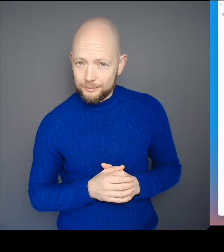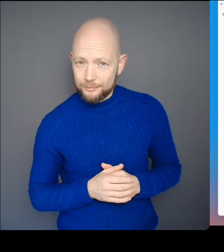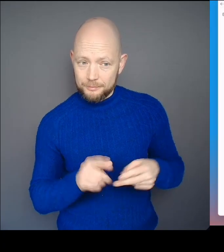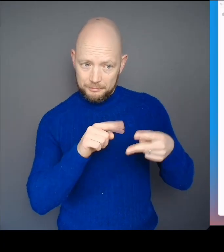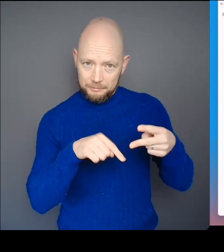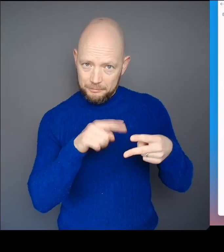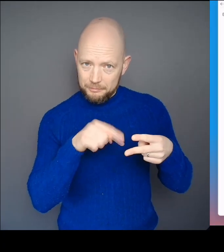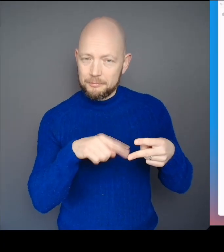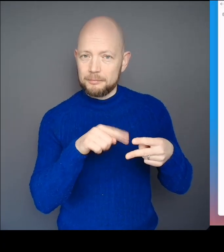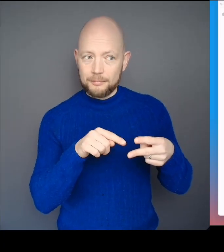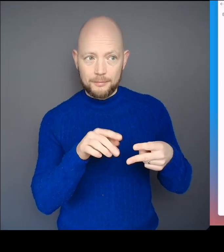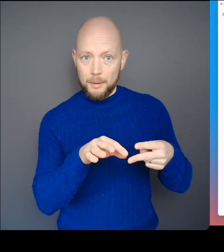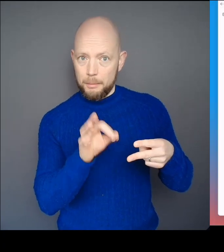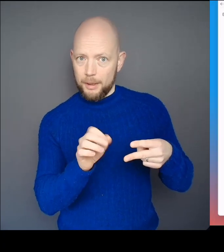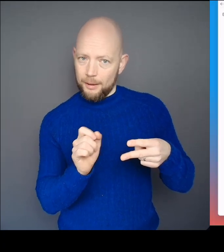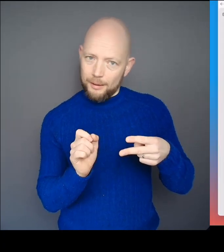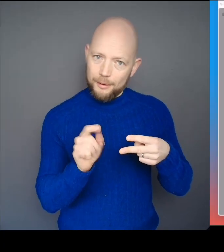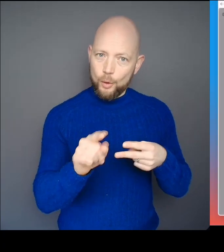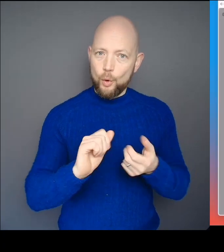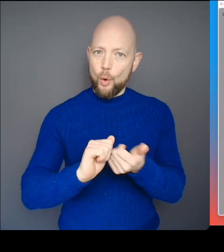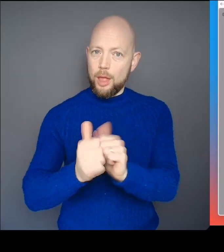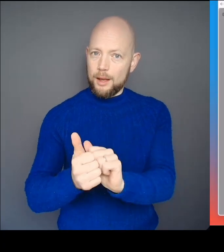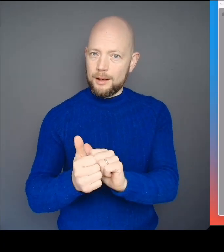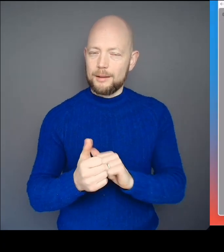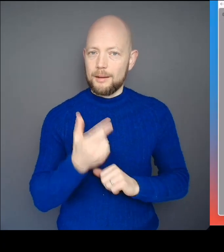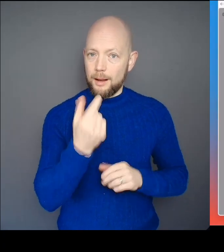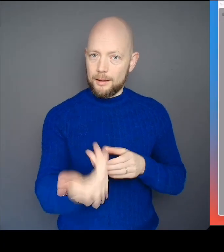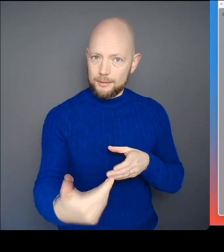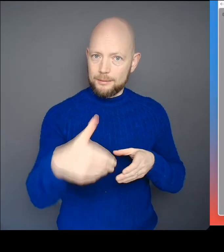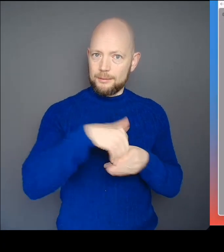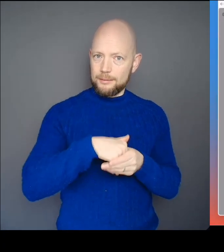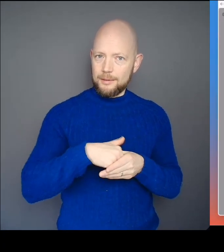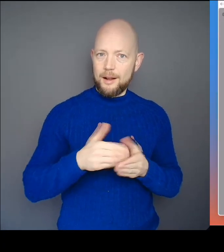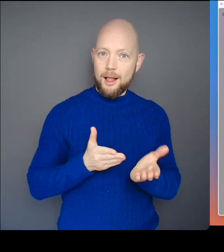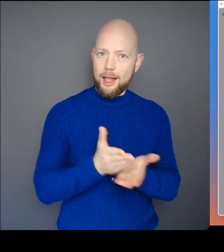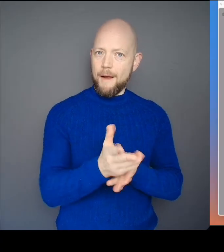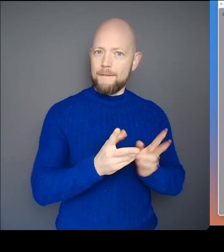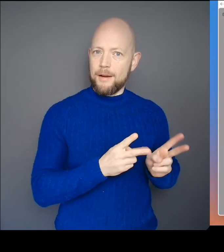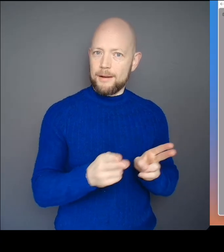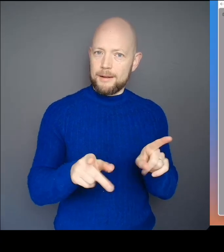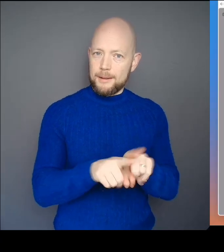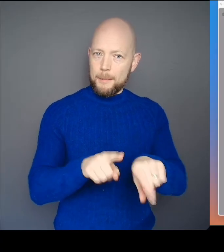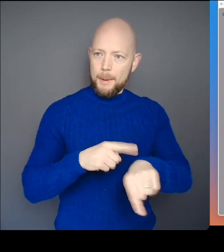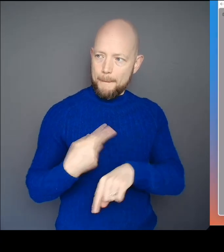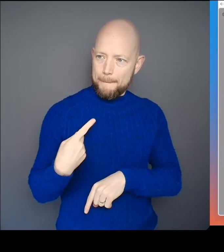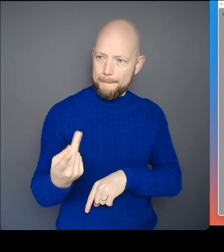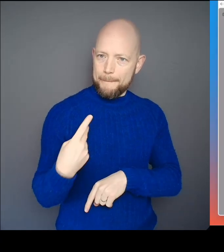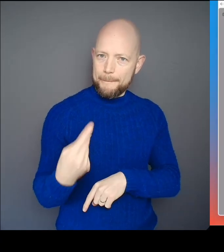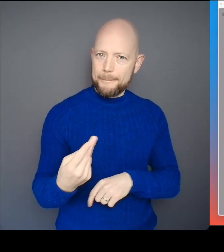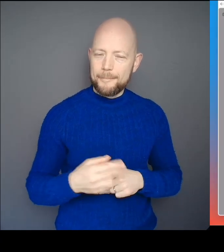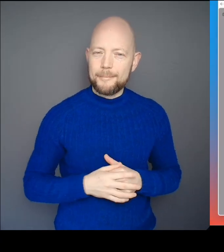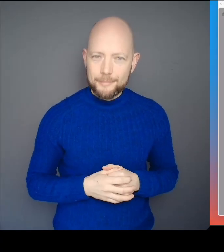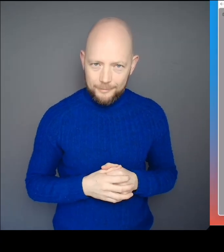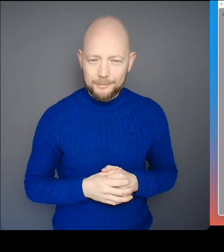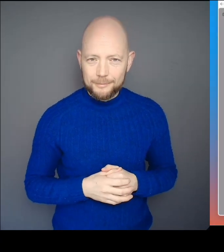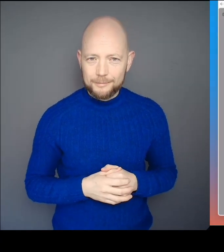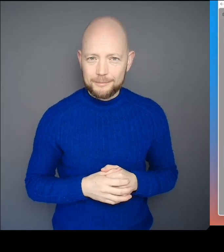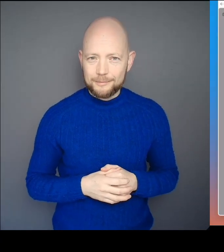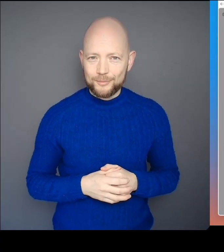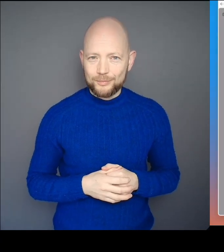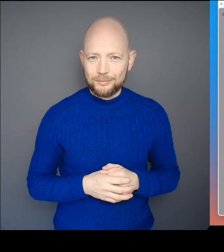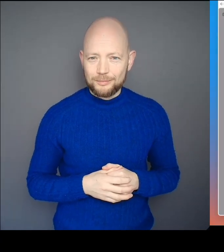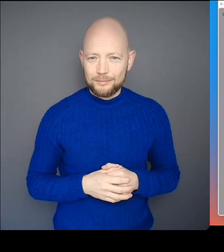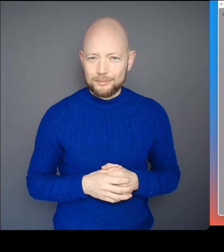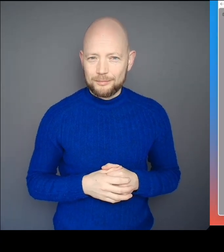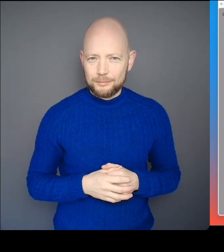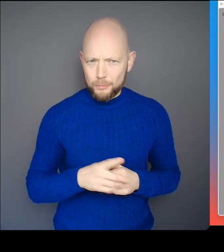this component to a colleague, and that colleague can be in here live editing it with me. Now, if